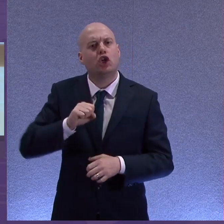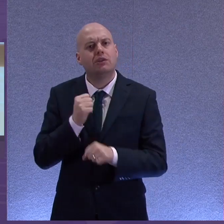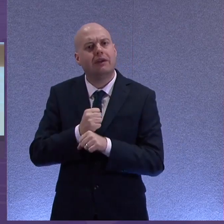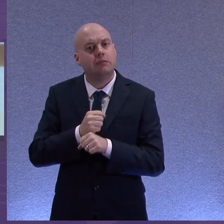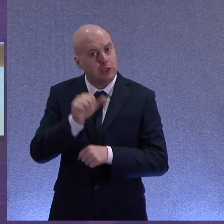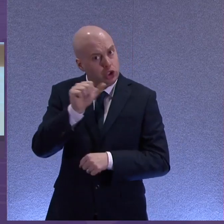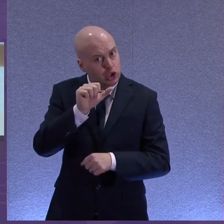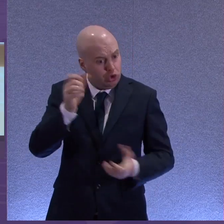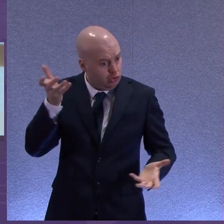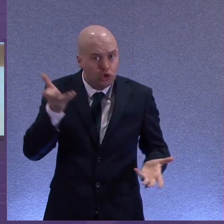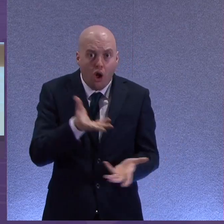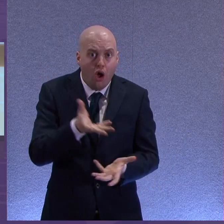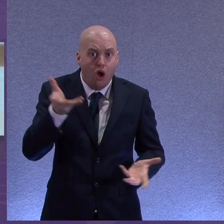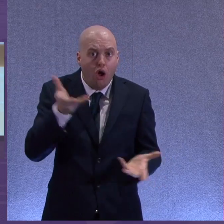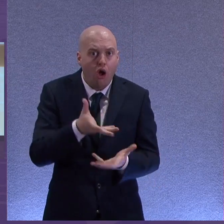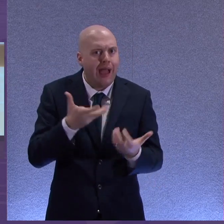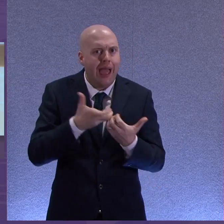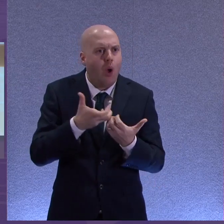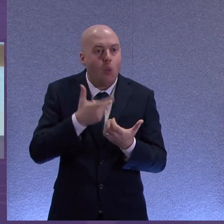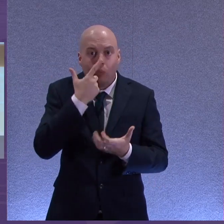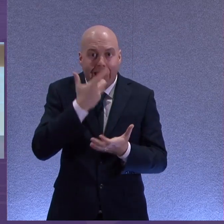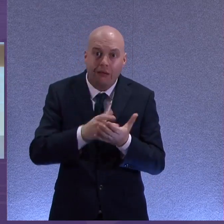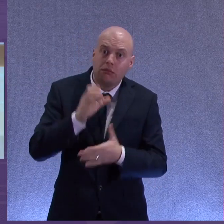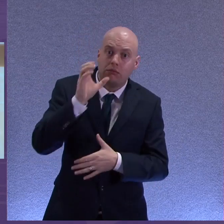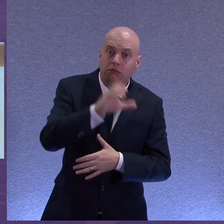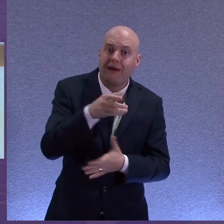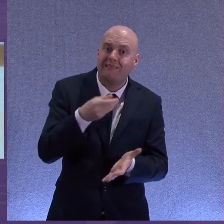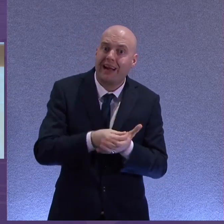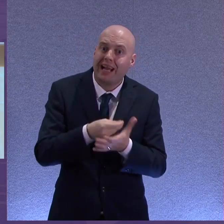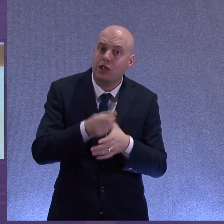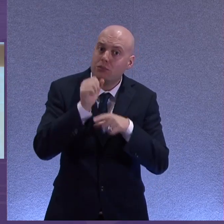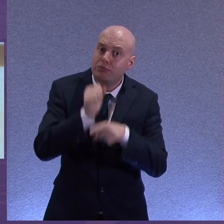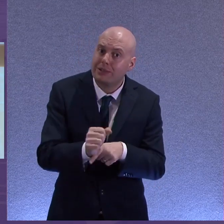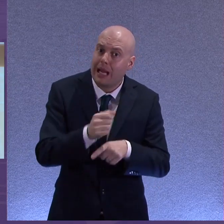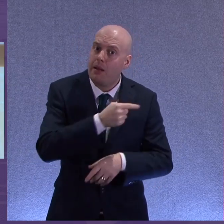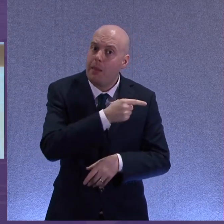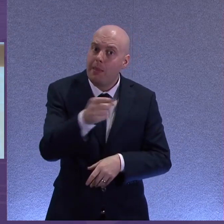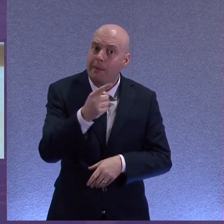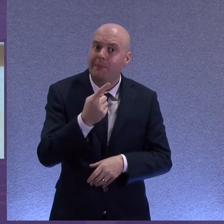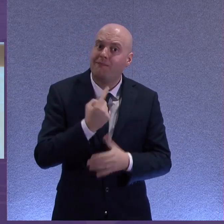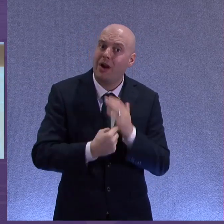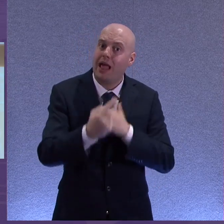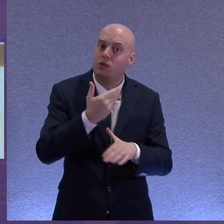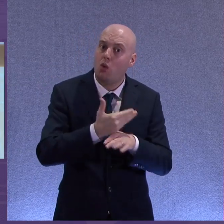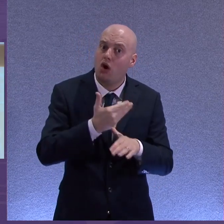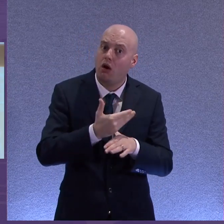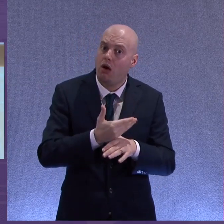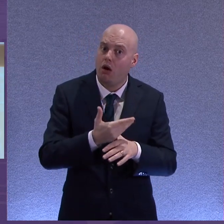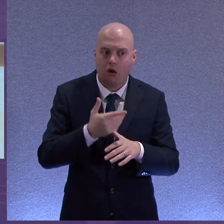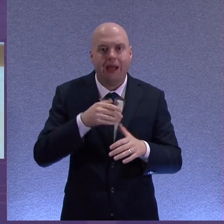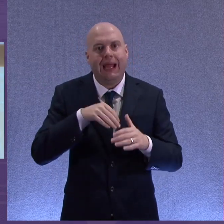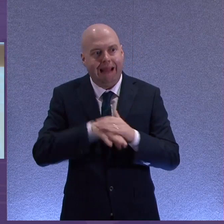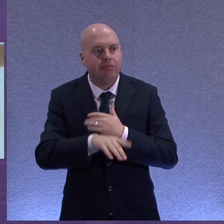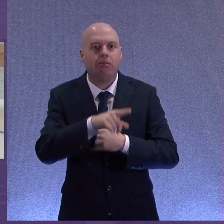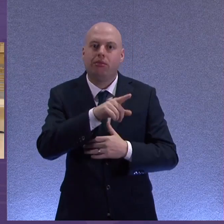any financial protection for those self-employed and freelance workers in leisure and entertainment. First